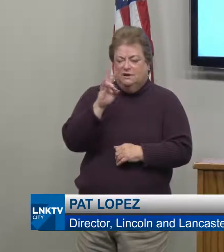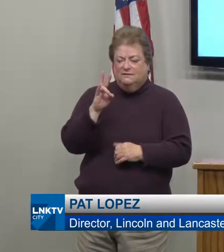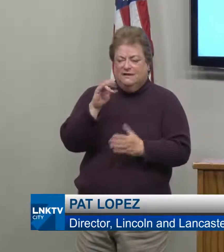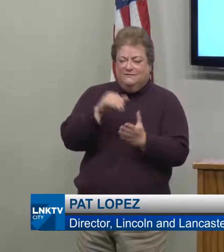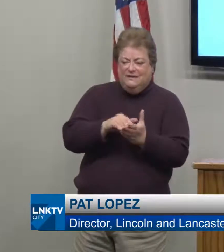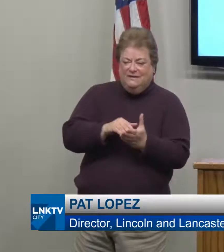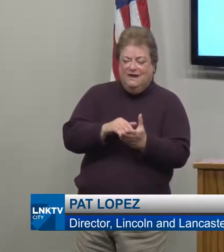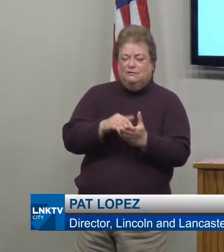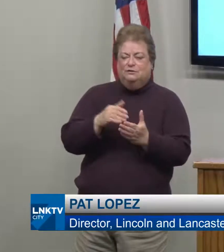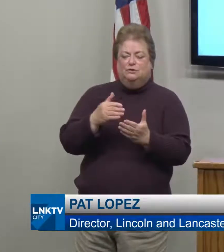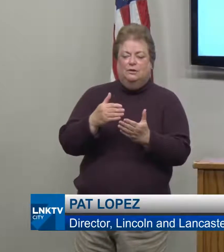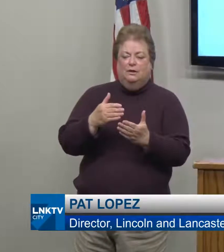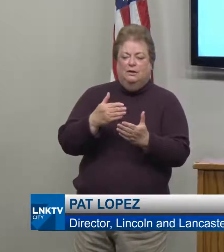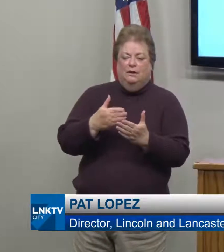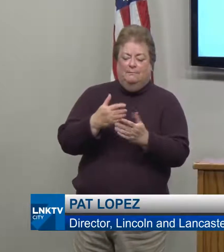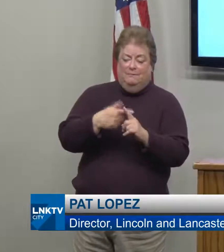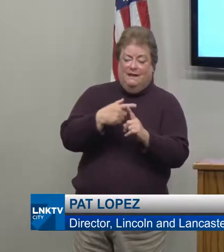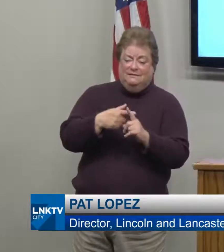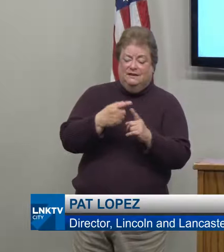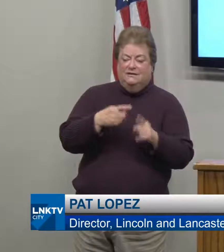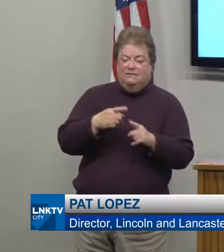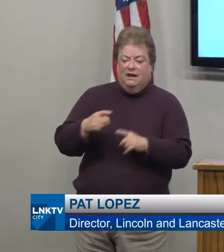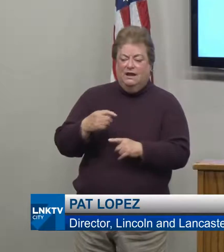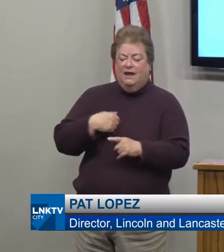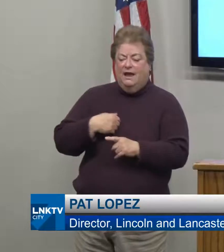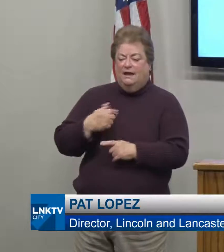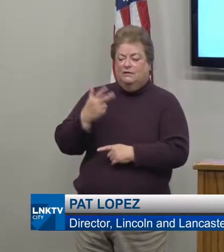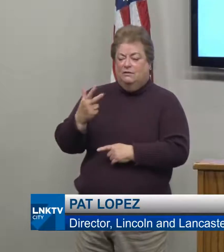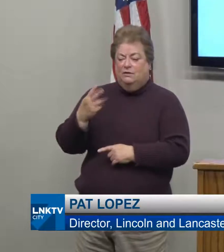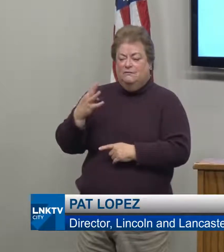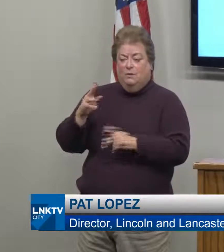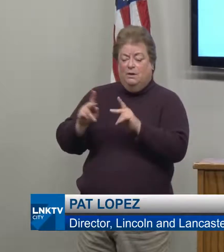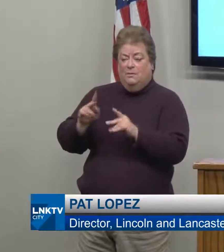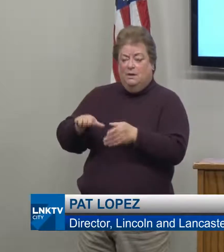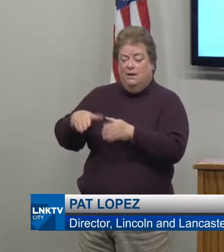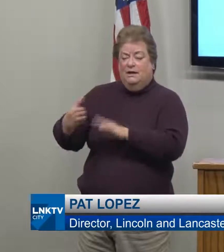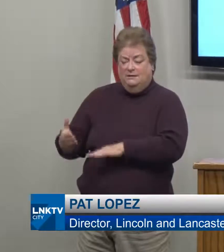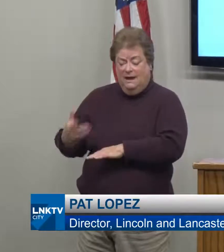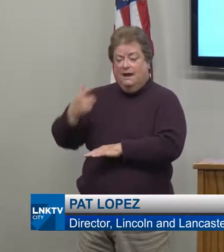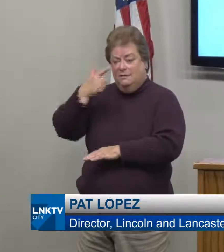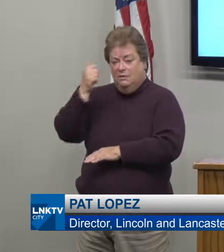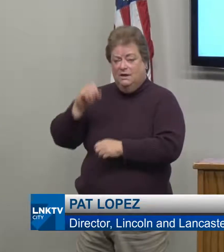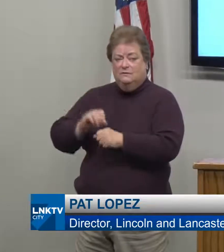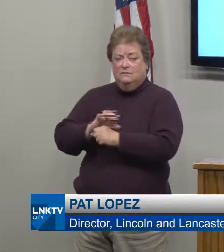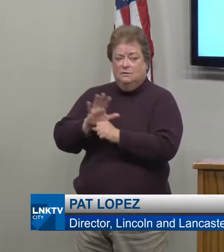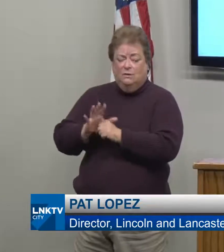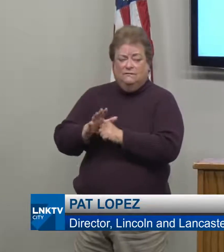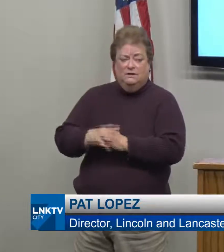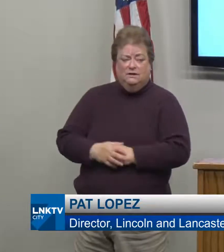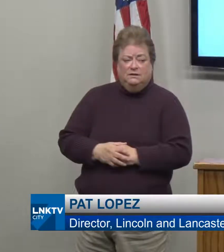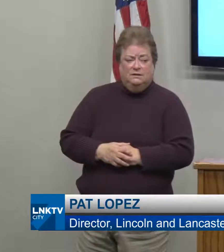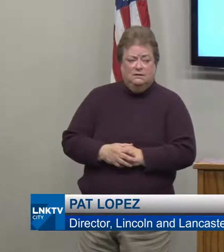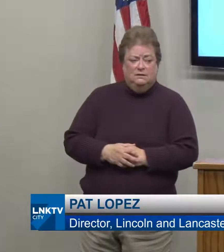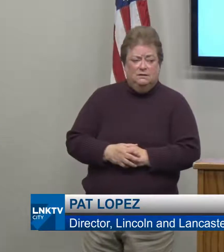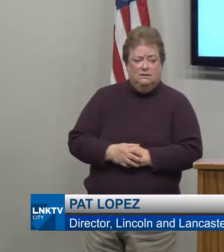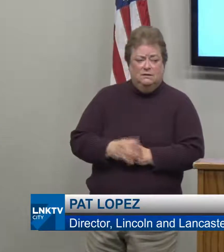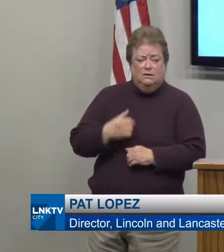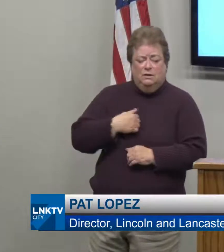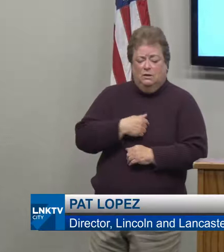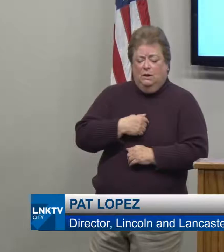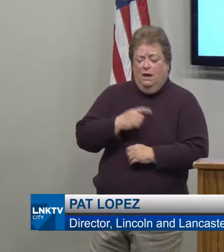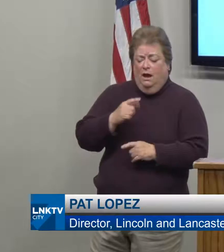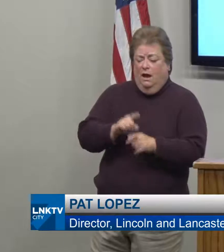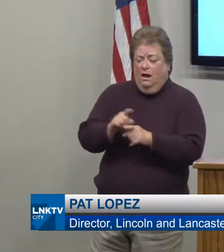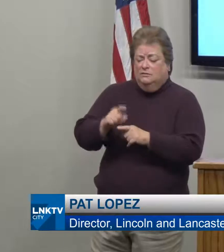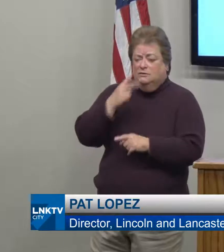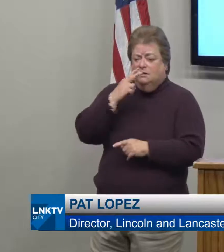positive cases, and we lost 34 members of our community to COVID-19. We also saw the highest